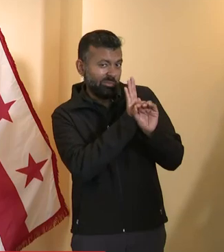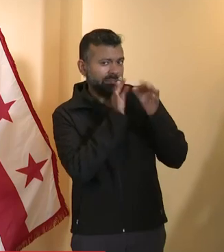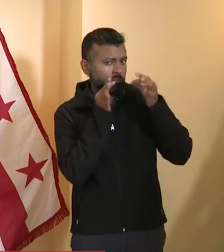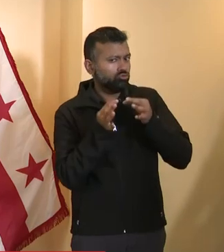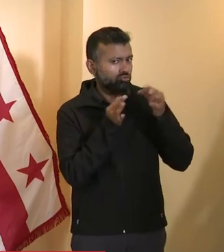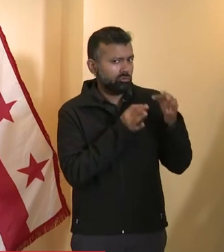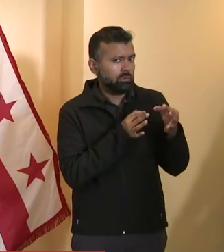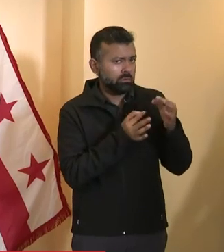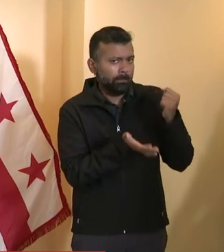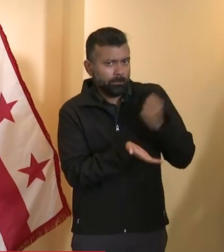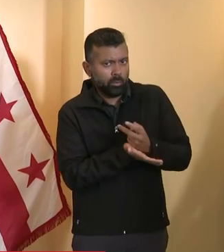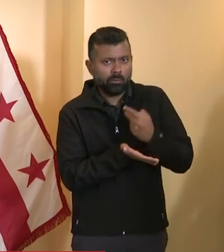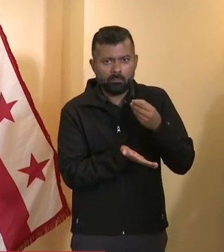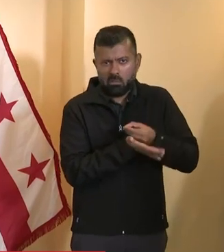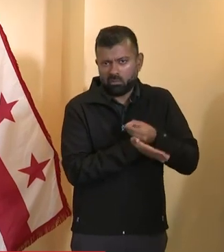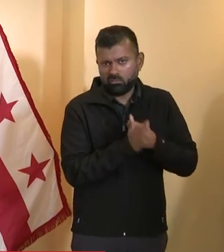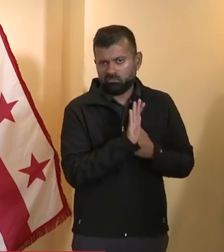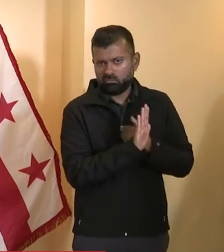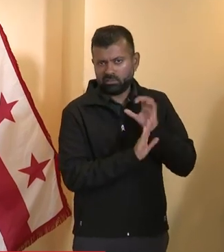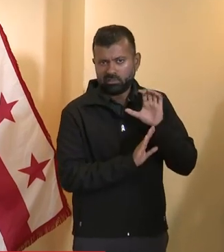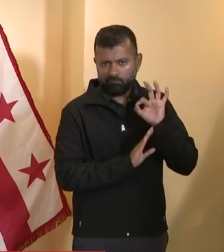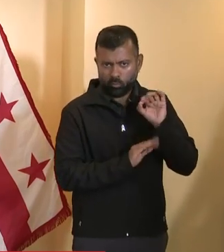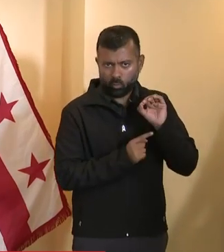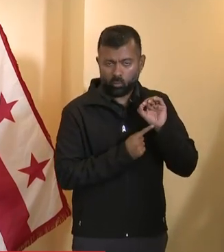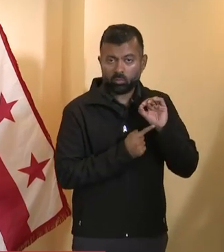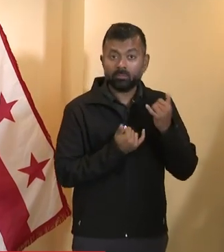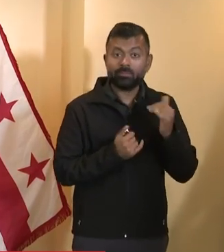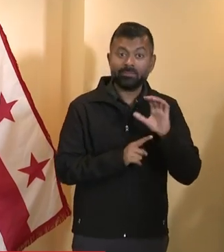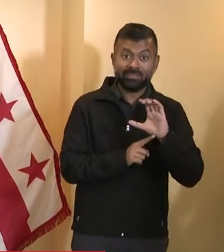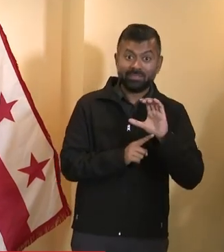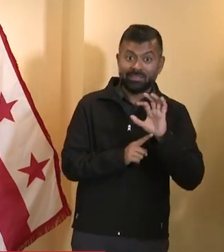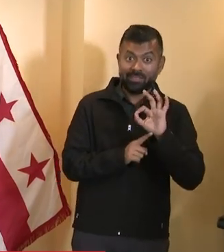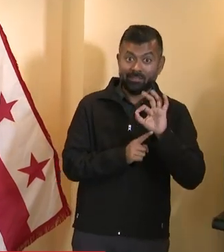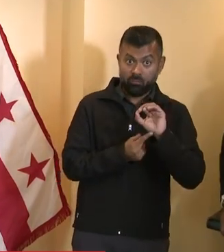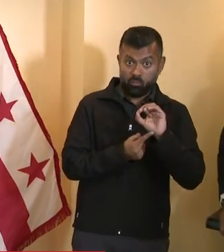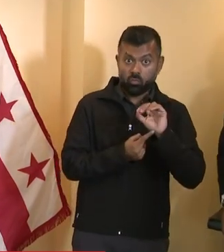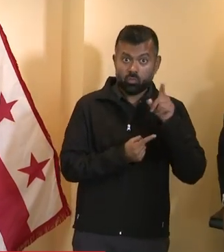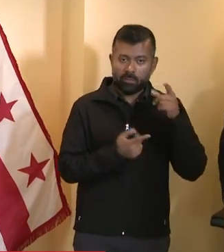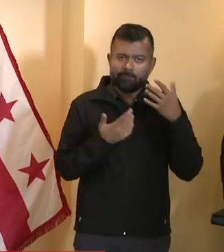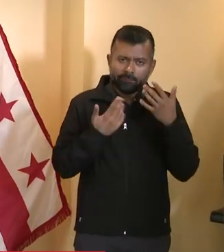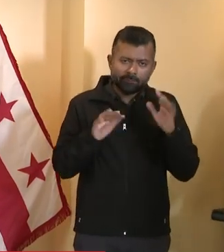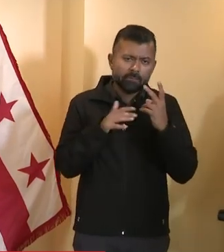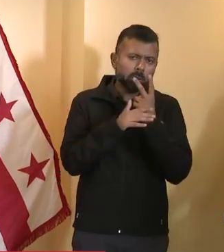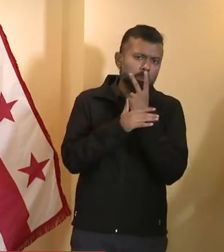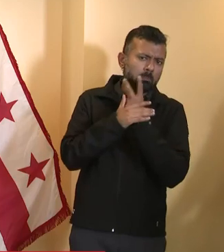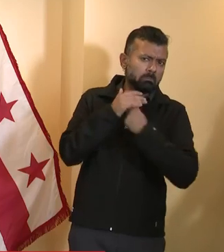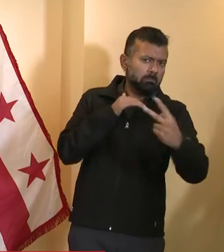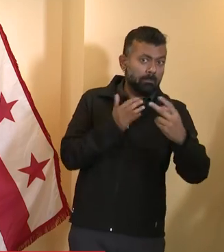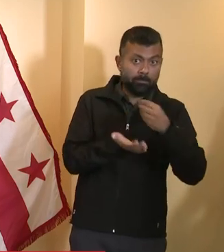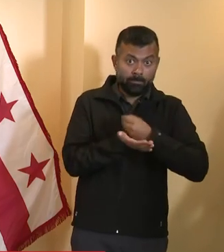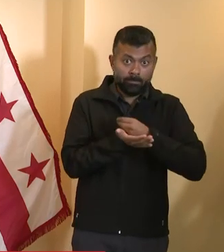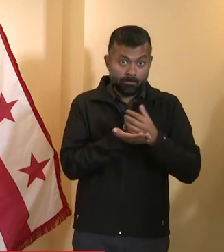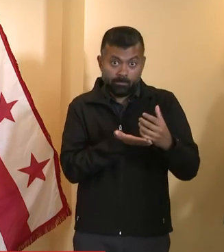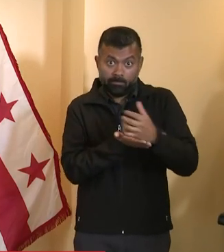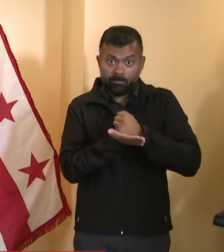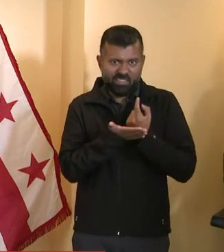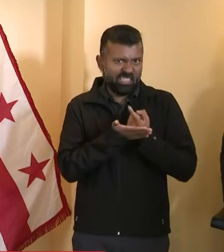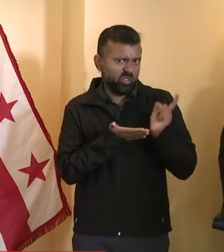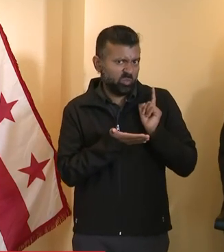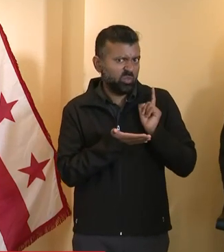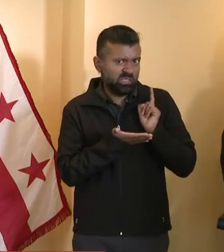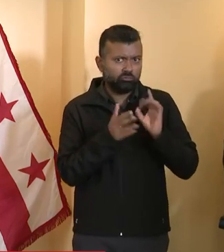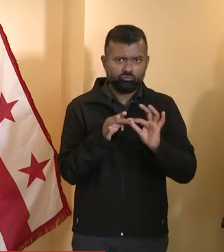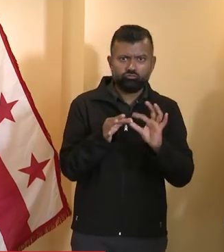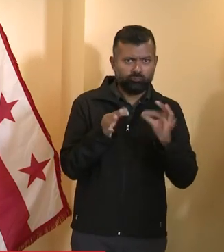revenue coming in. The CFO issued a forecast last week that says that in the